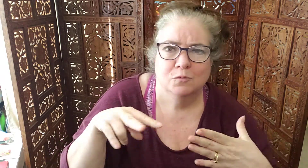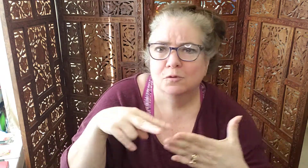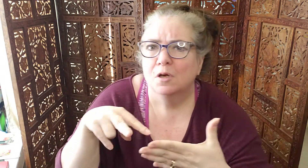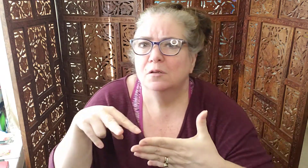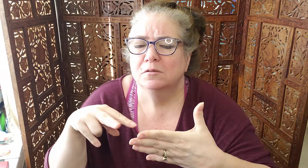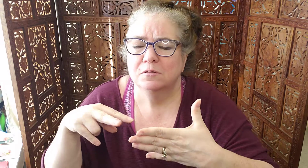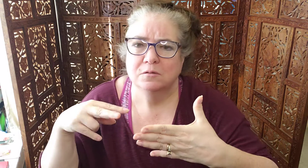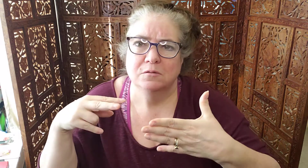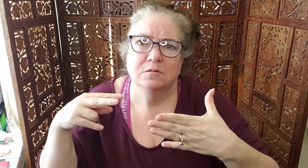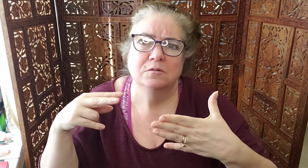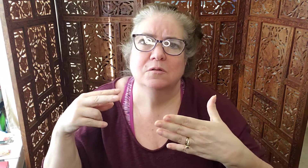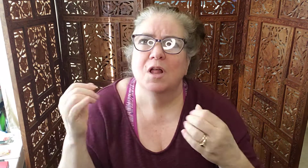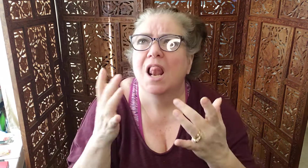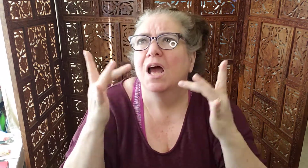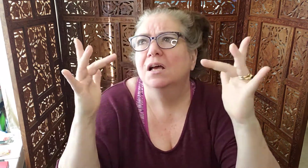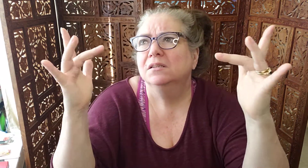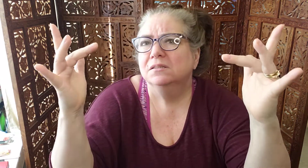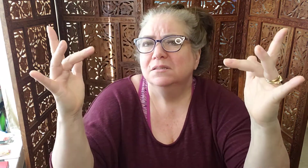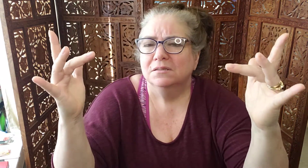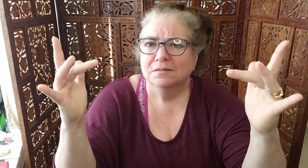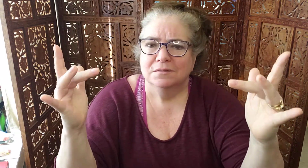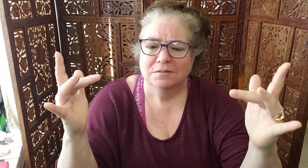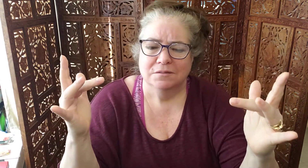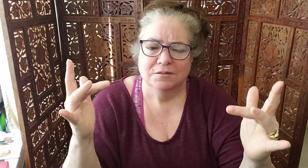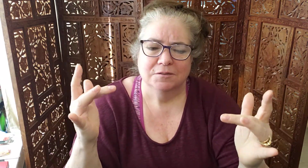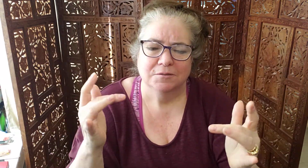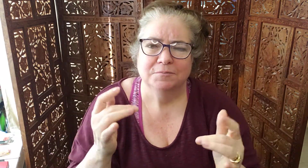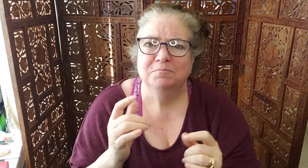Costumes, dancing, a moment of life.